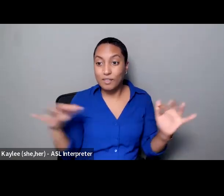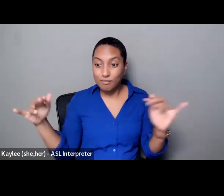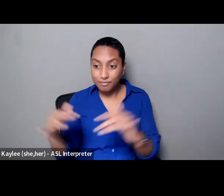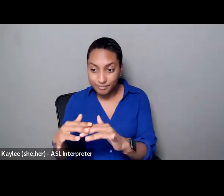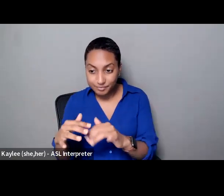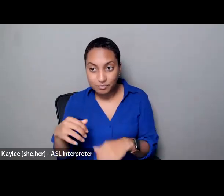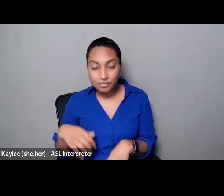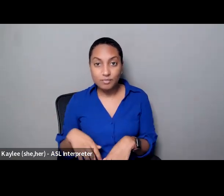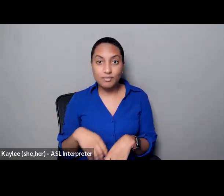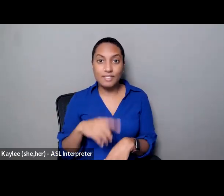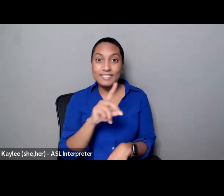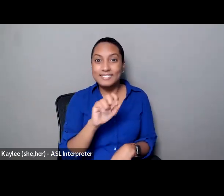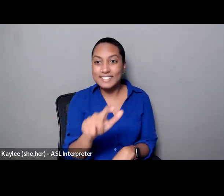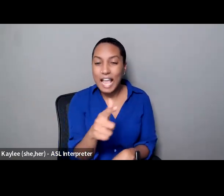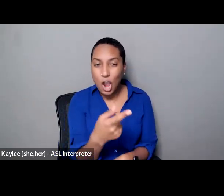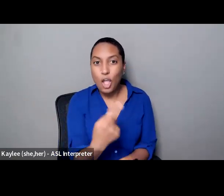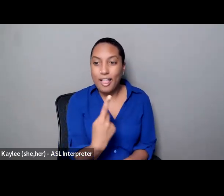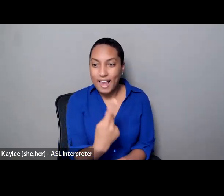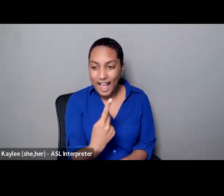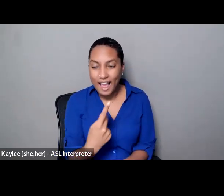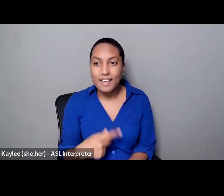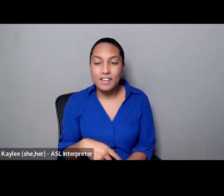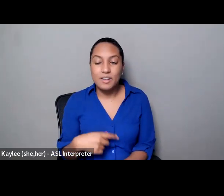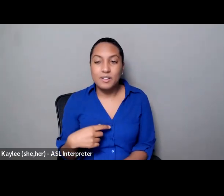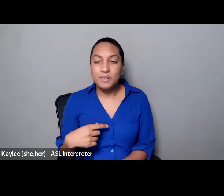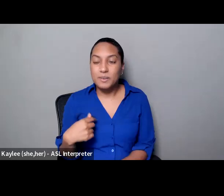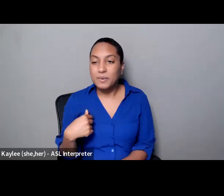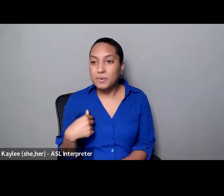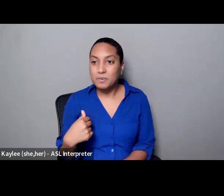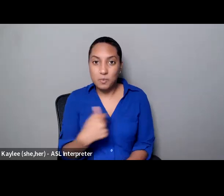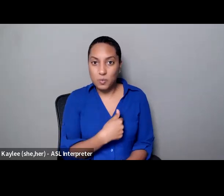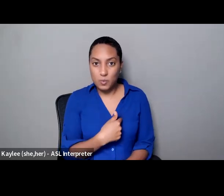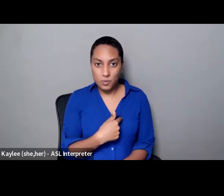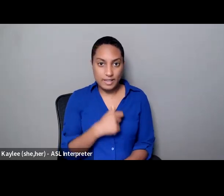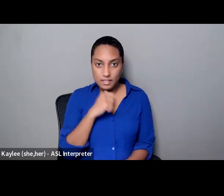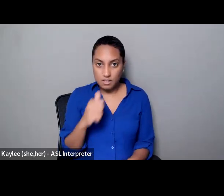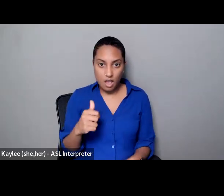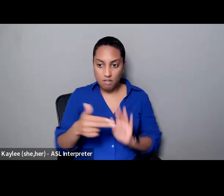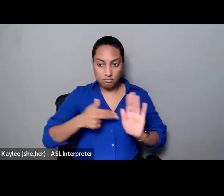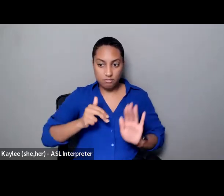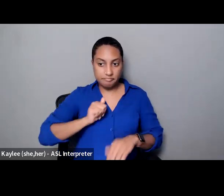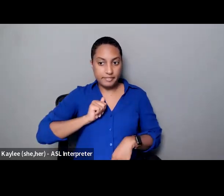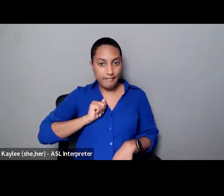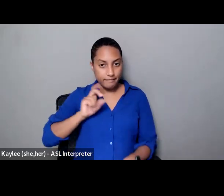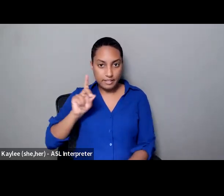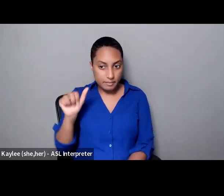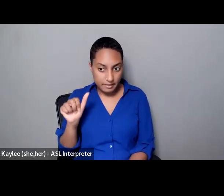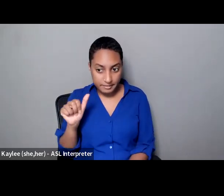in the group and did not at the time consider ourselves to have a disability because everybody else had such a,